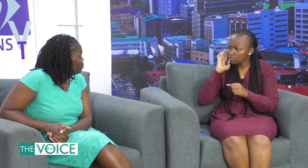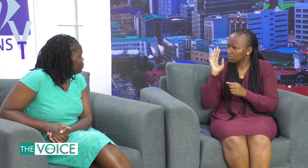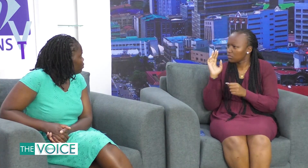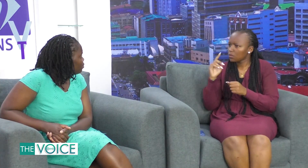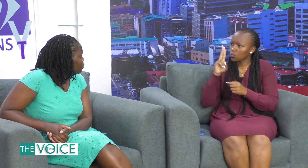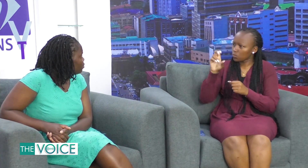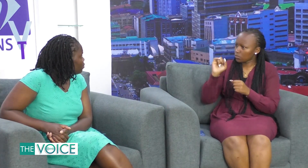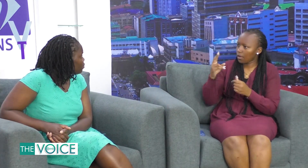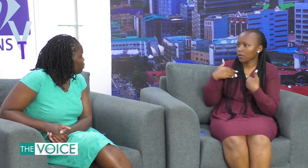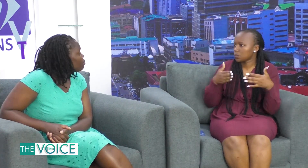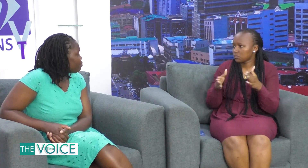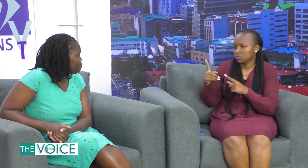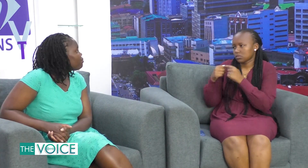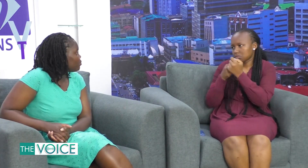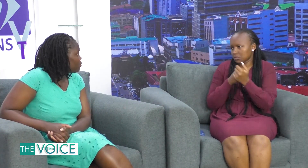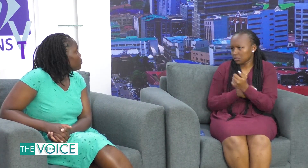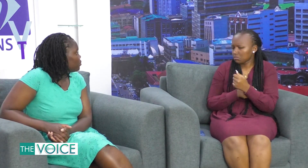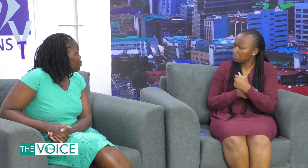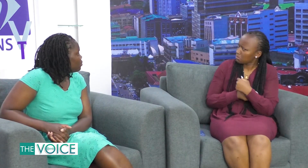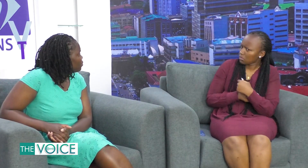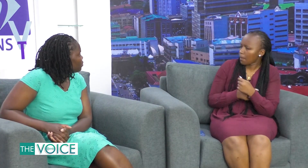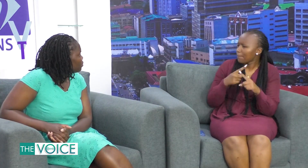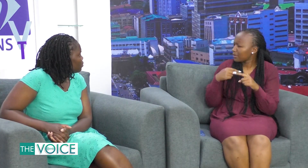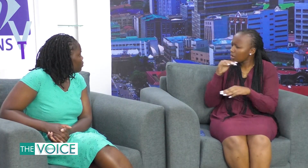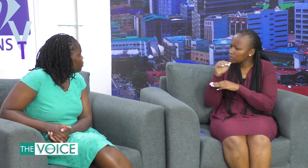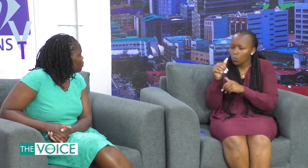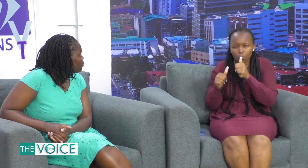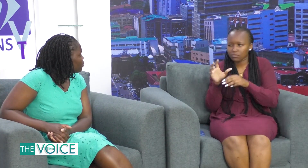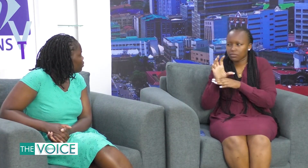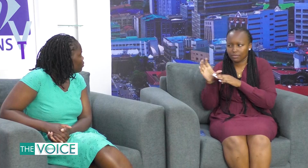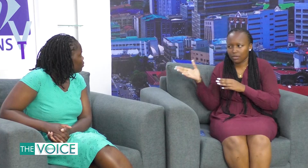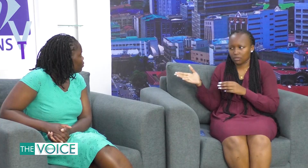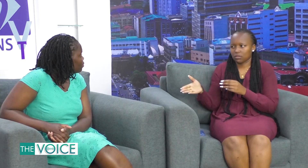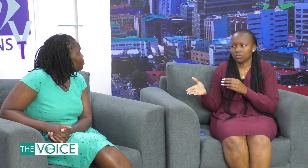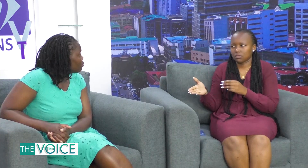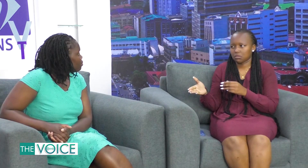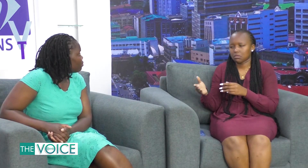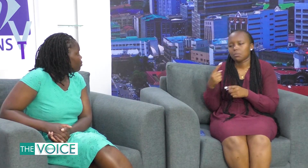about a year. Then later, it's when I heard about USIU. They've had a sponsorship